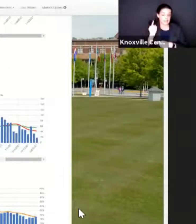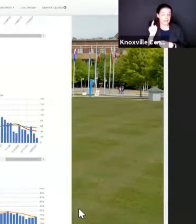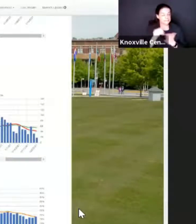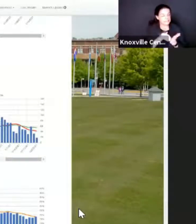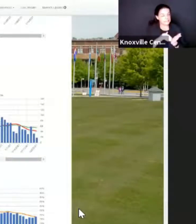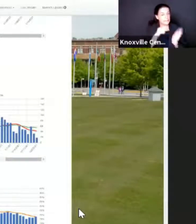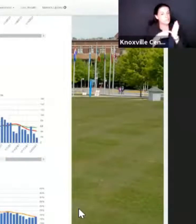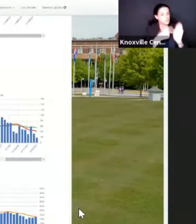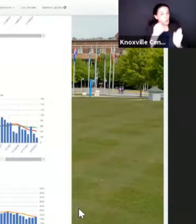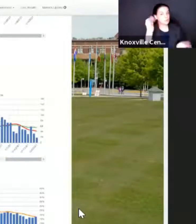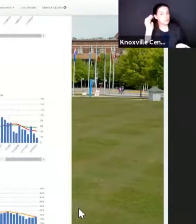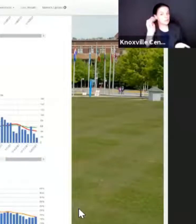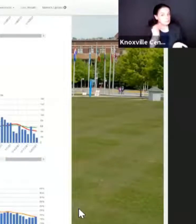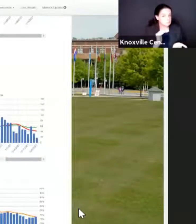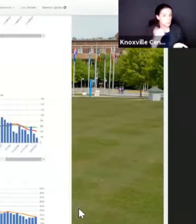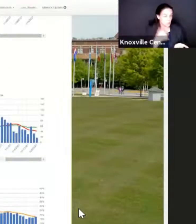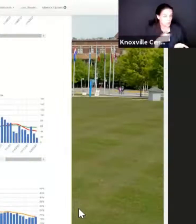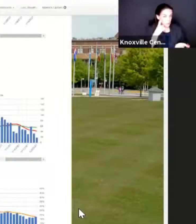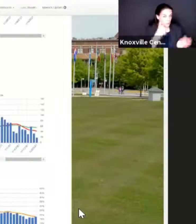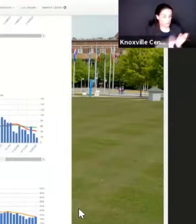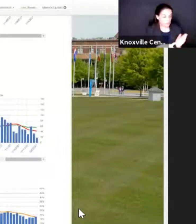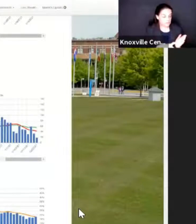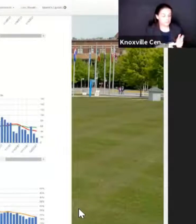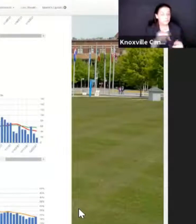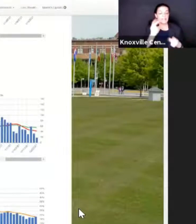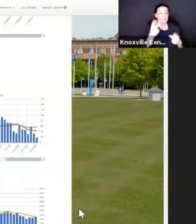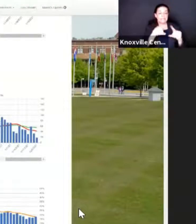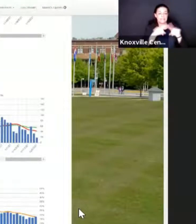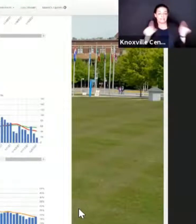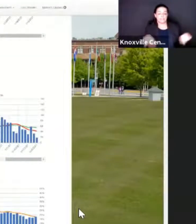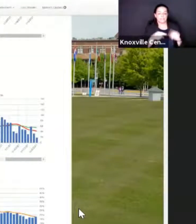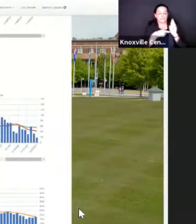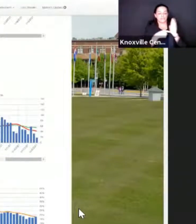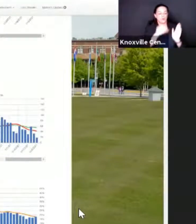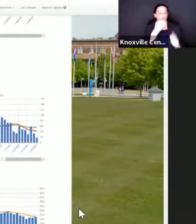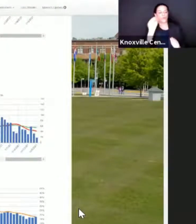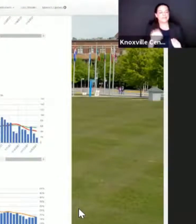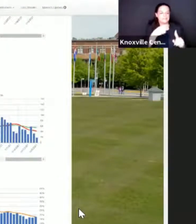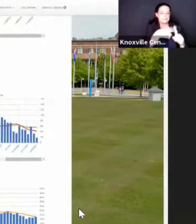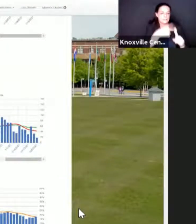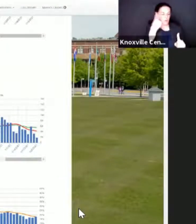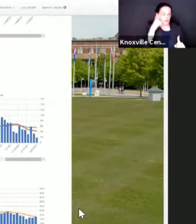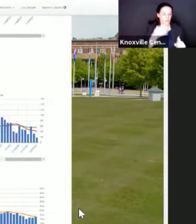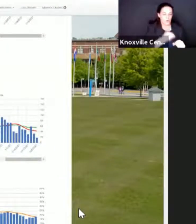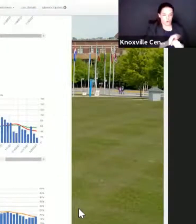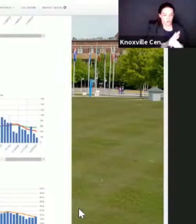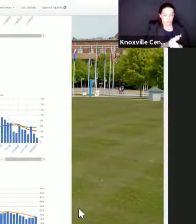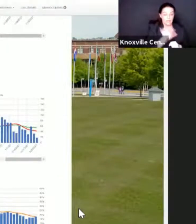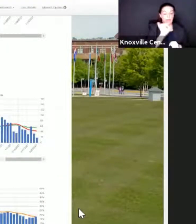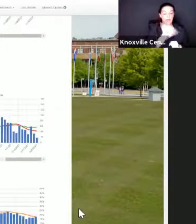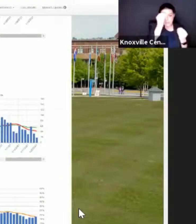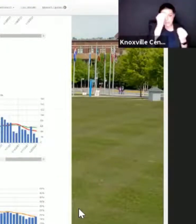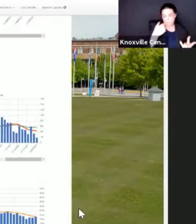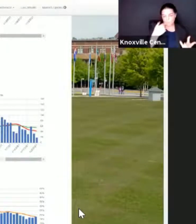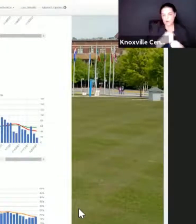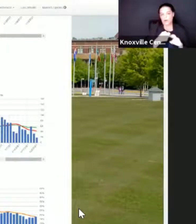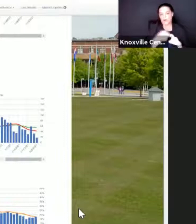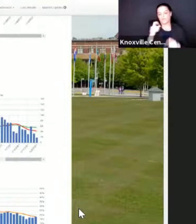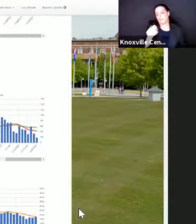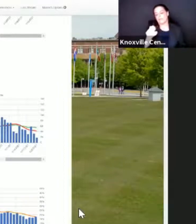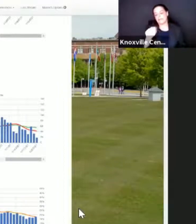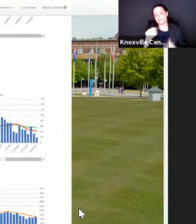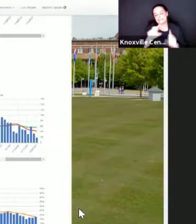seeing. The second chart shows the percent positive for COVID-19. This data is received from the Tennessee Department of Health,